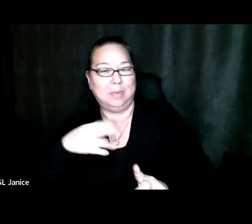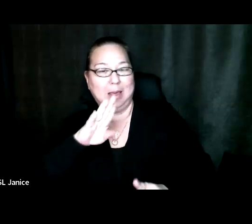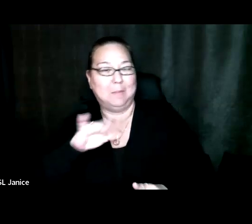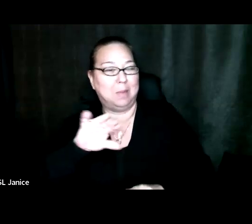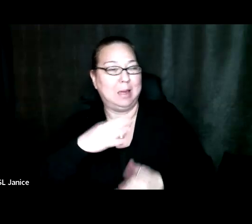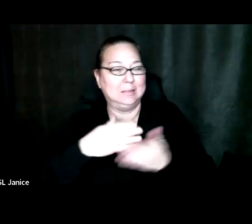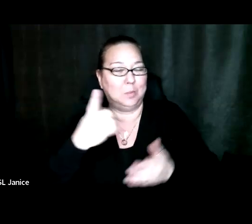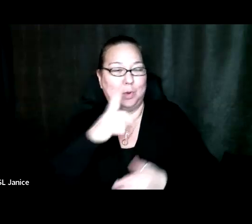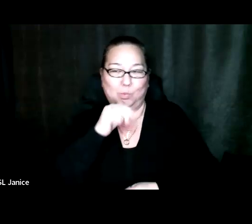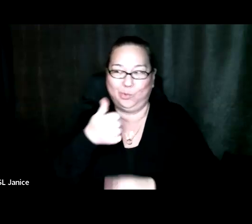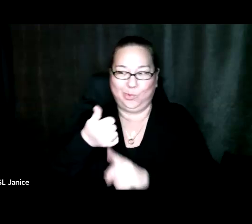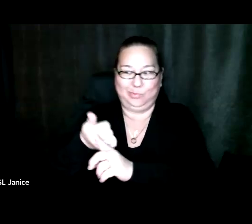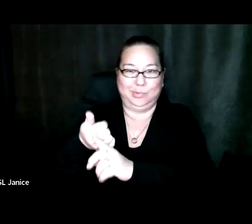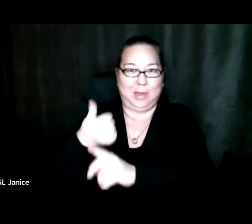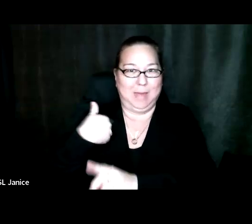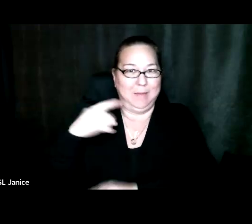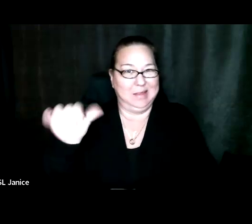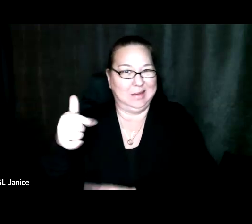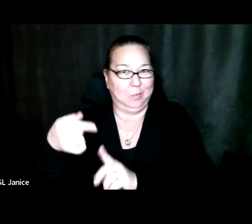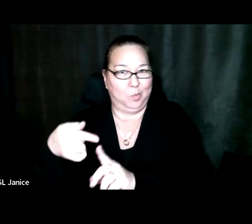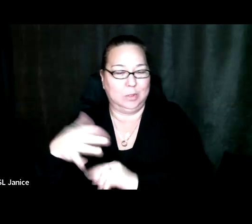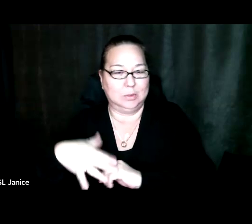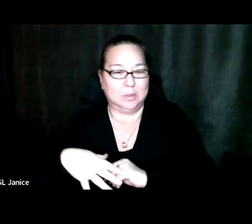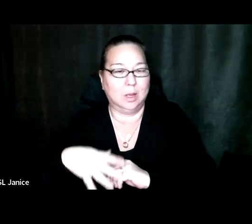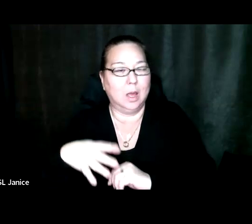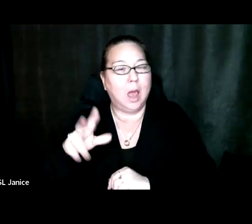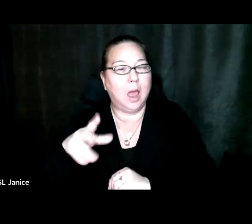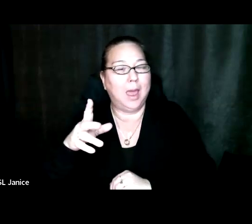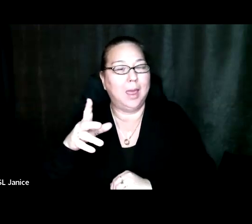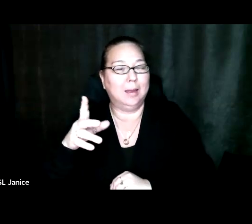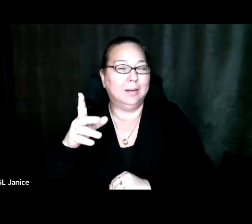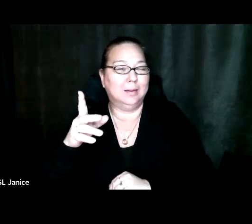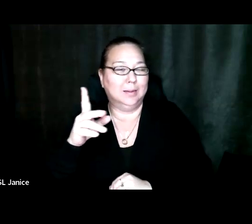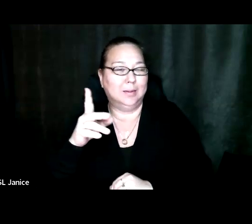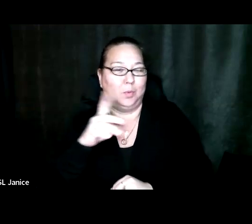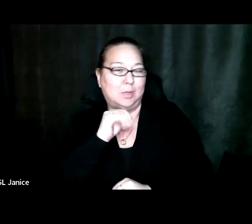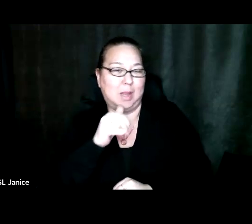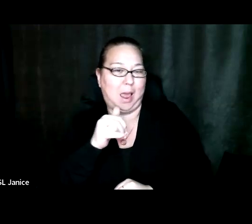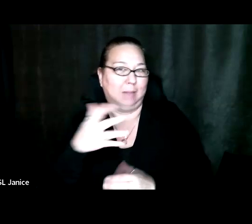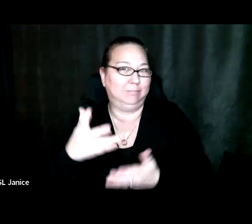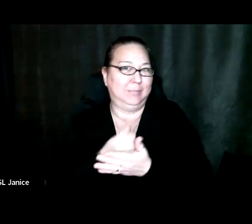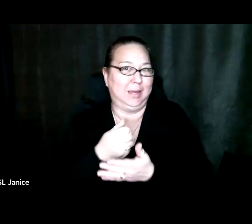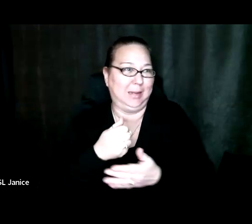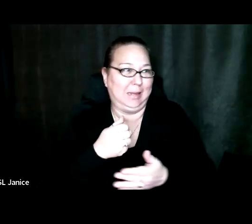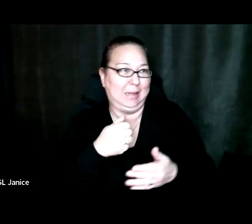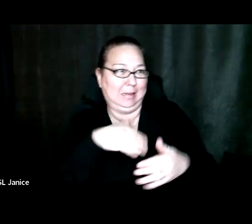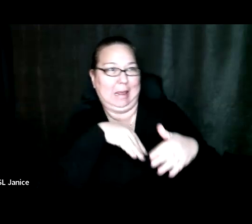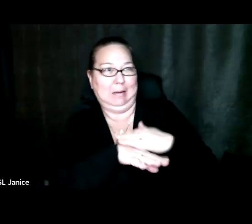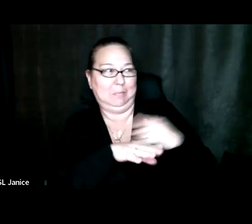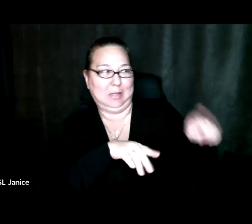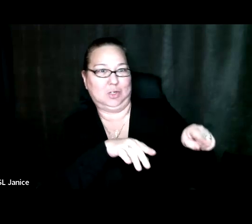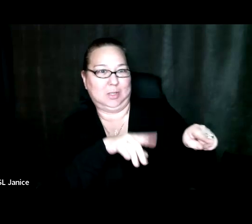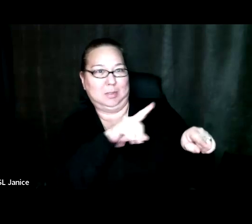admission. And that was both in the data we had seen as well as anecdotally that we had heard from a number of